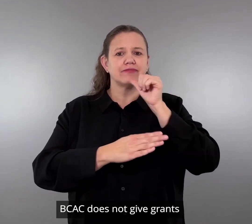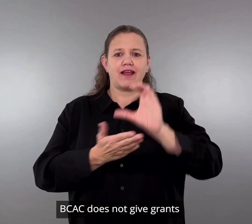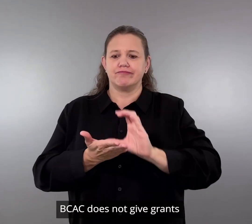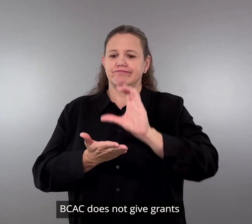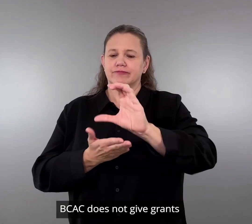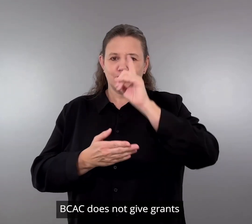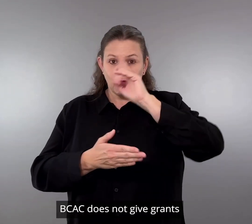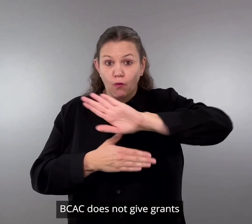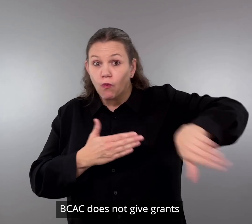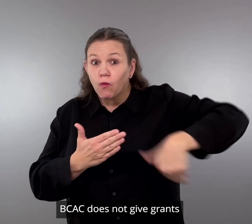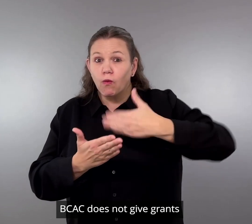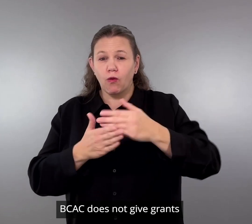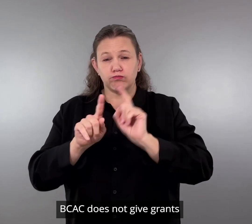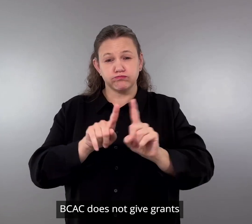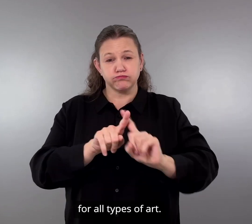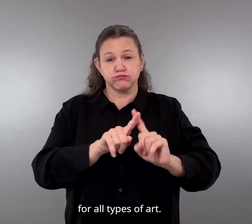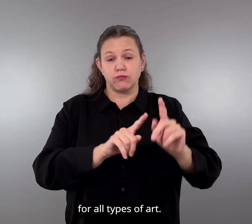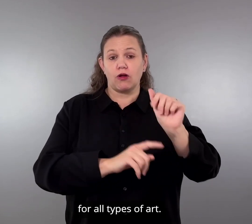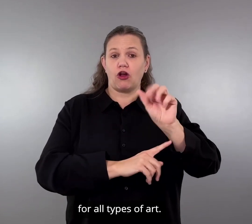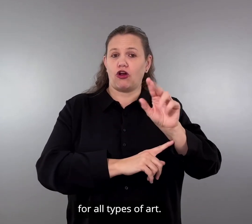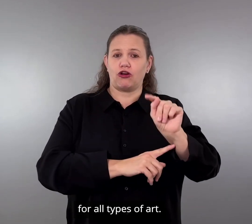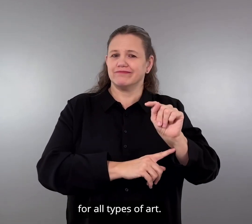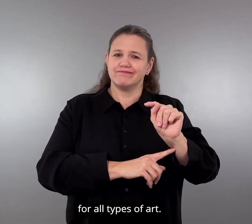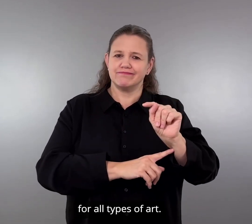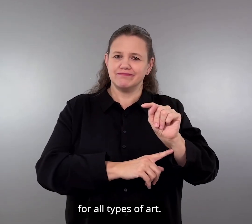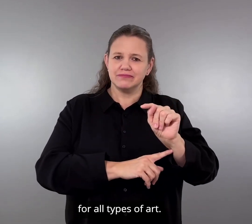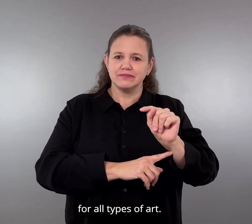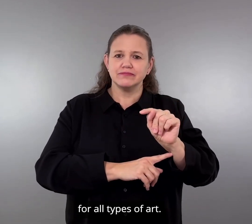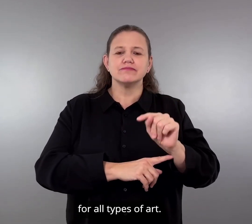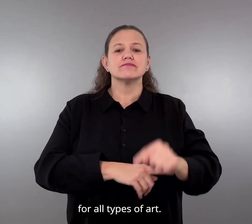BCAC does not give grants for all types of art.